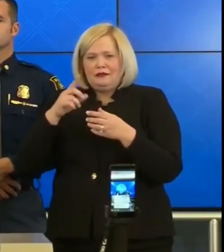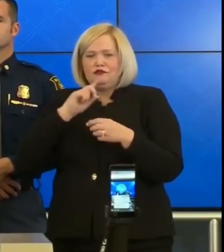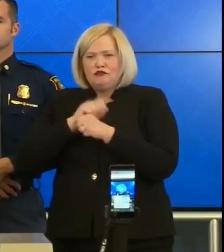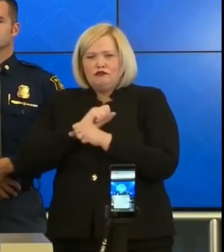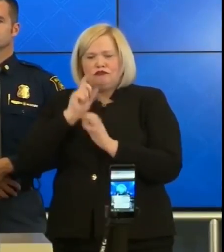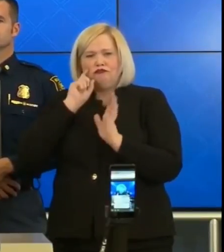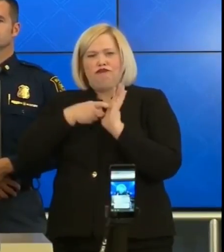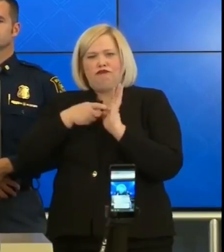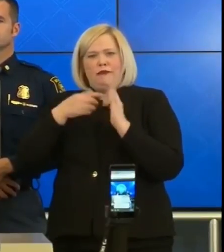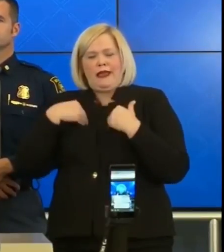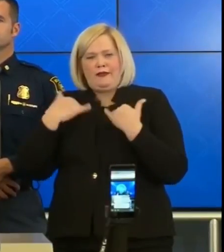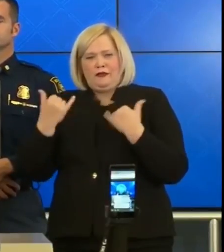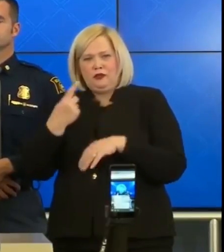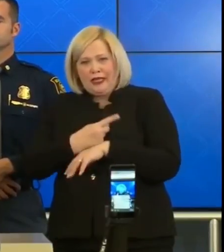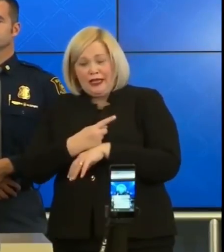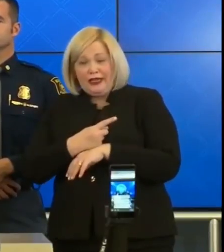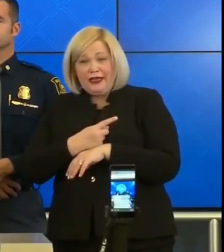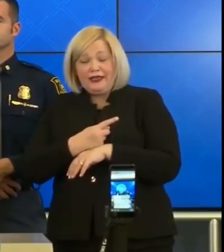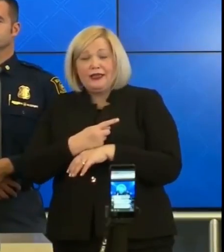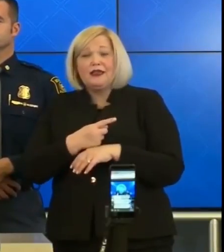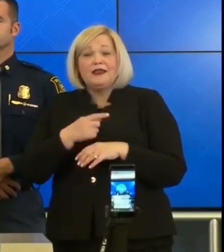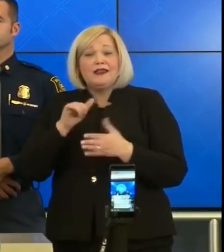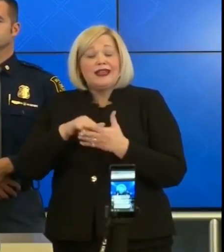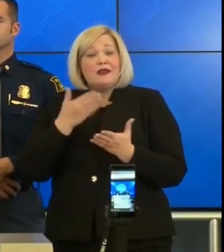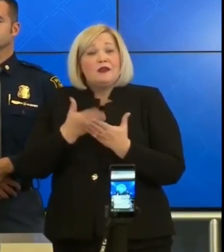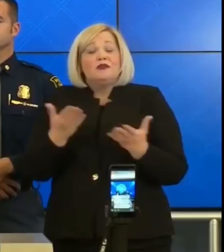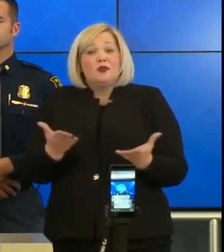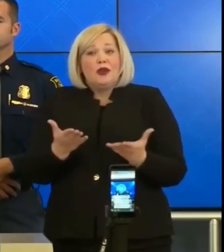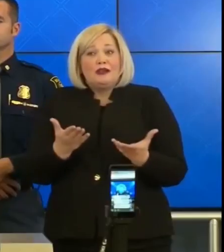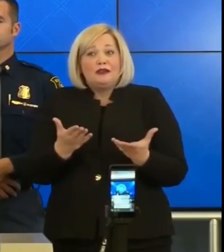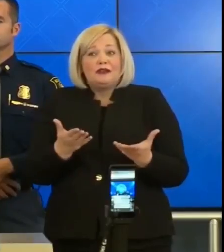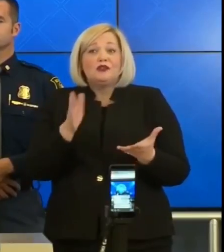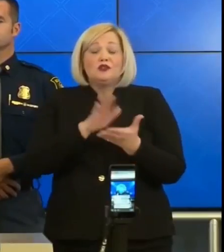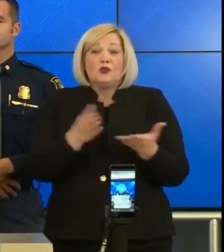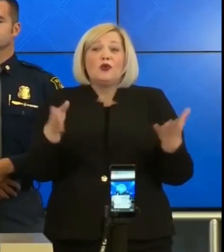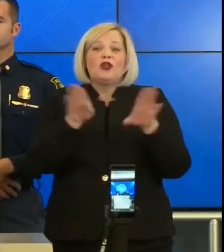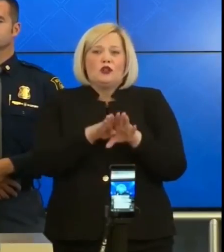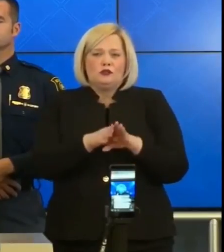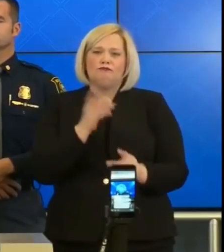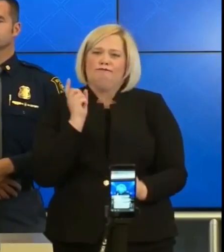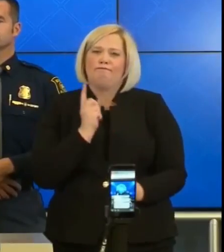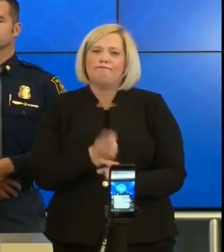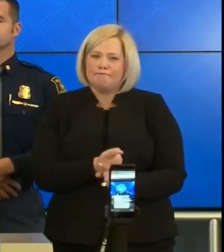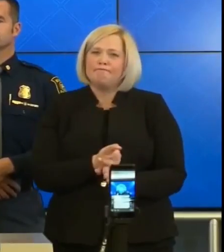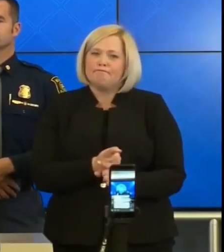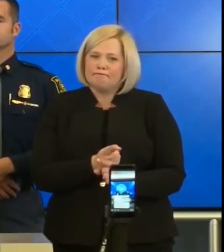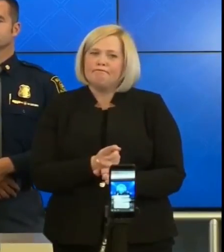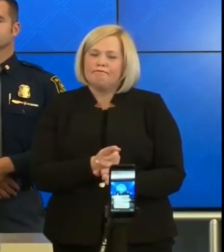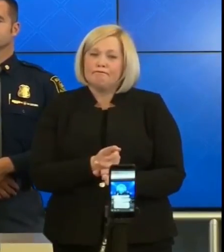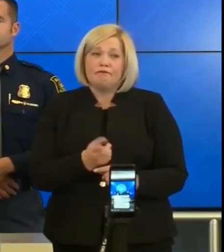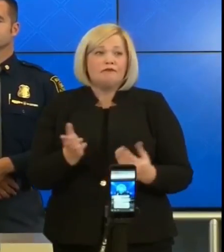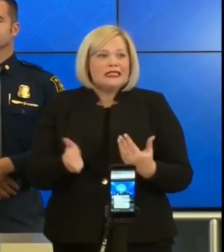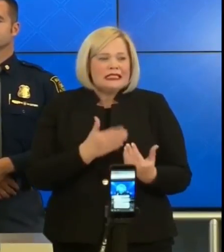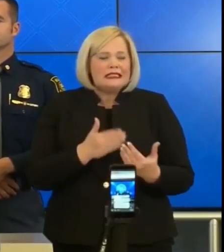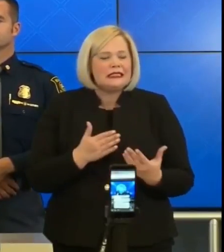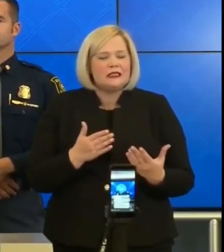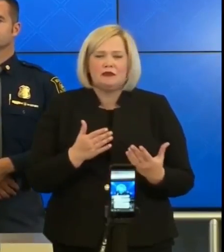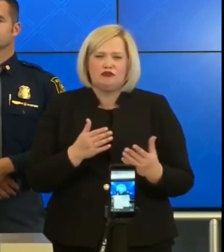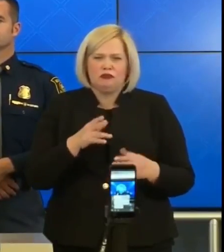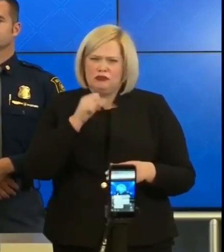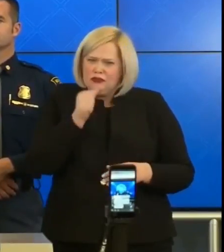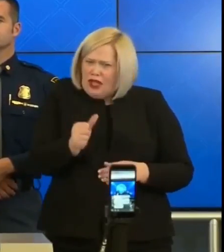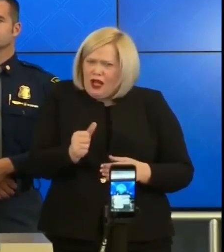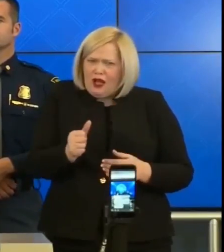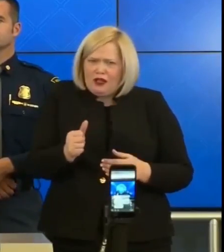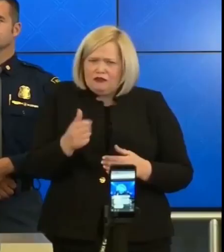I believe is evidence that closing our schools in this moment was the right thing to do. It is not going to be easy. We recognize that,